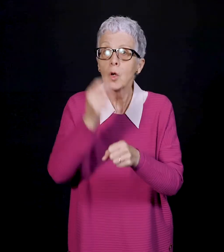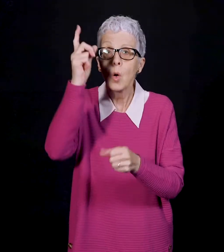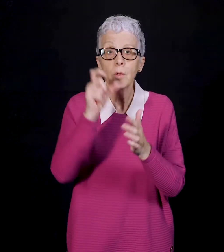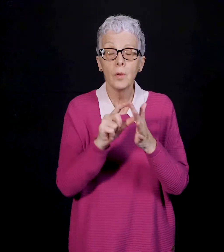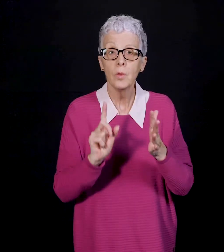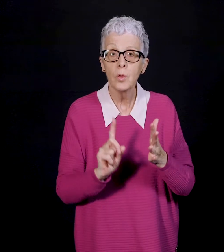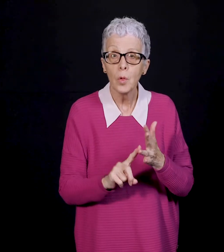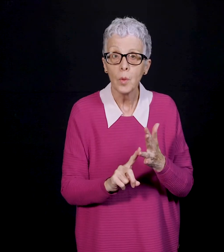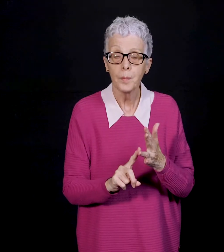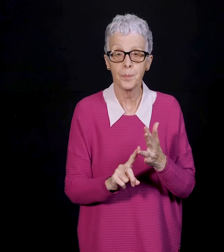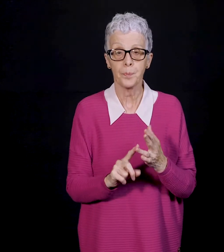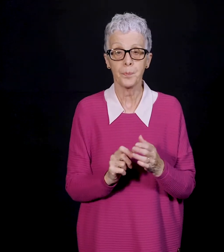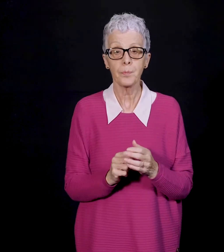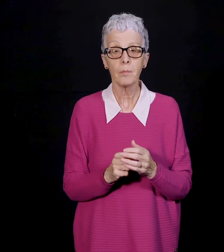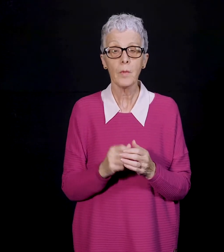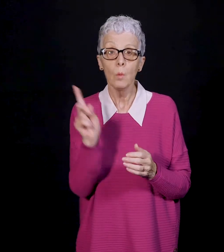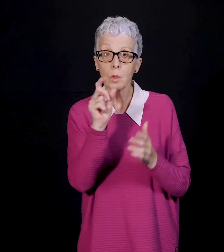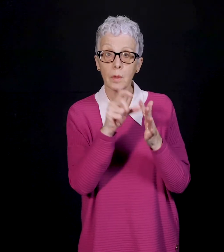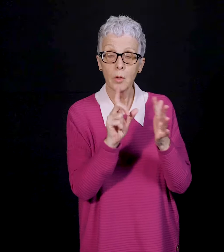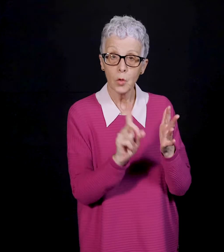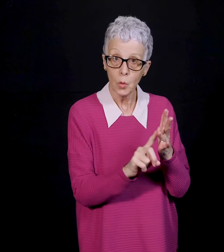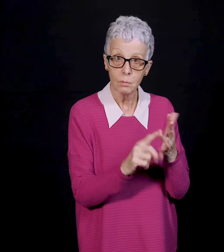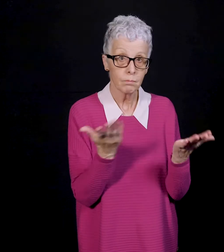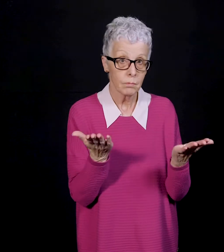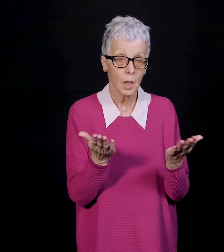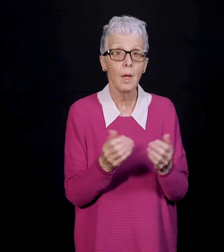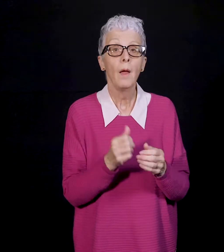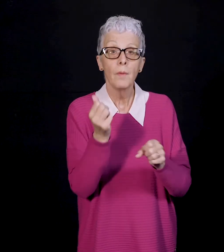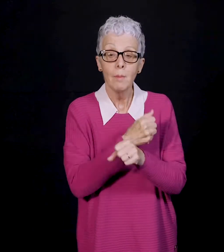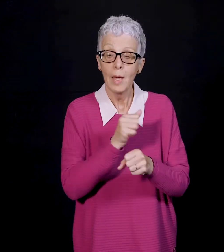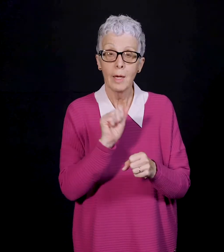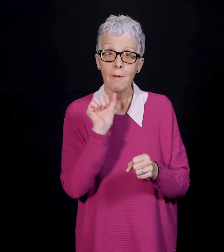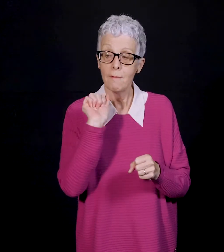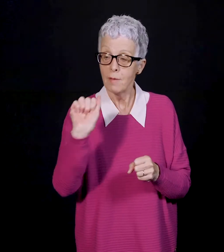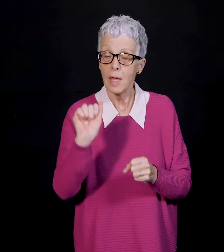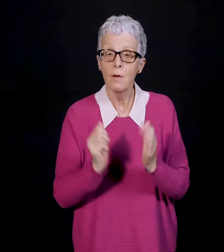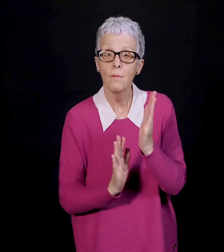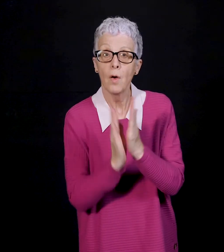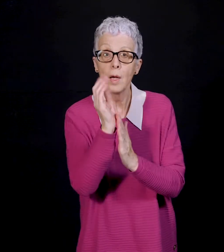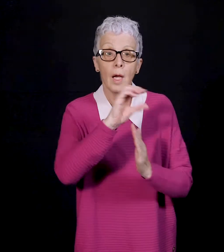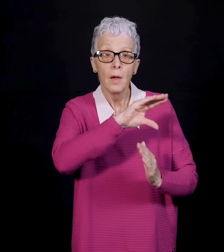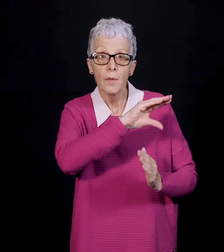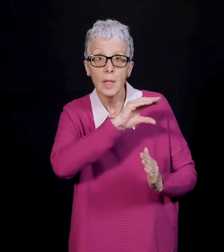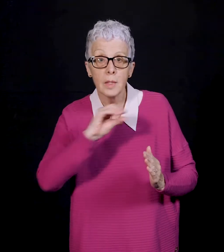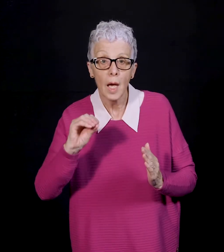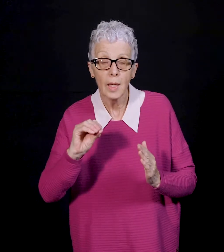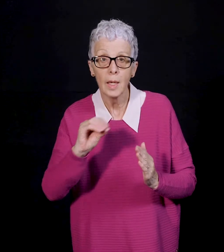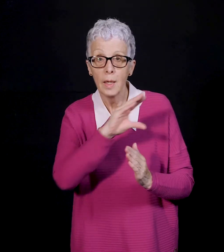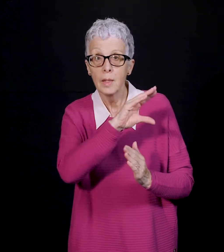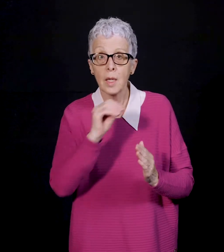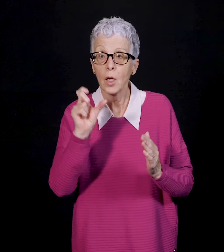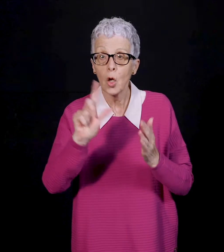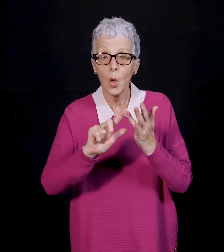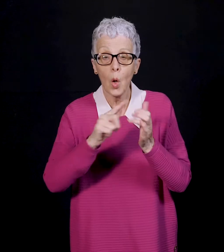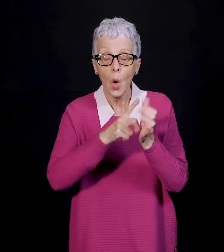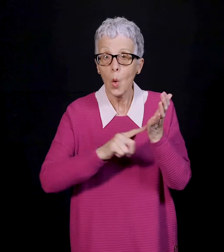done. And so what they did is they conjured up their own fire. They took their censers, and rather than taking coals